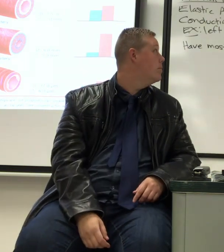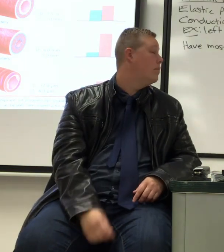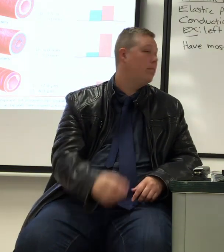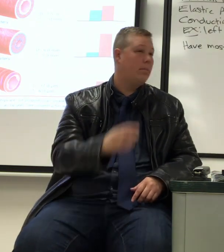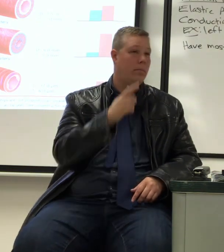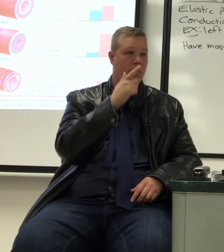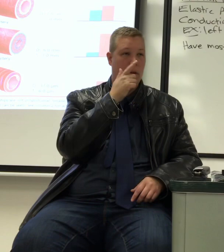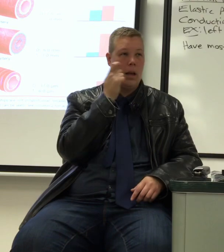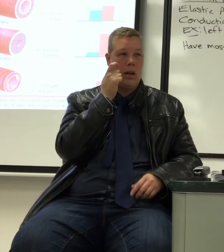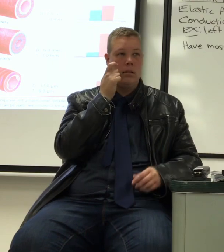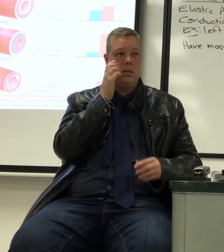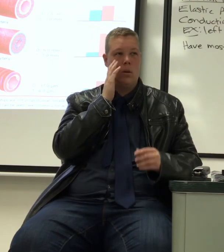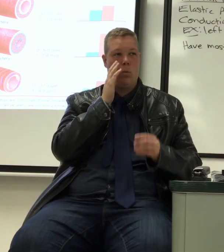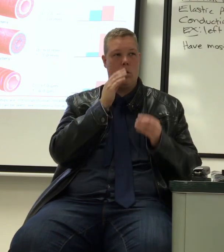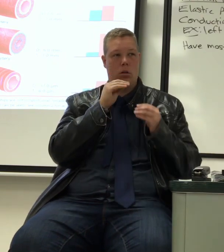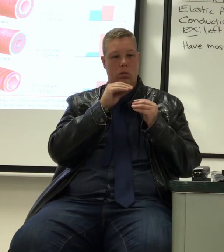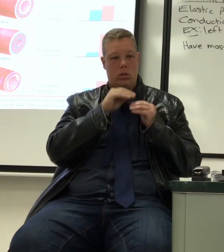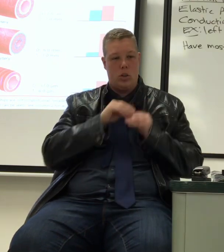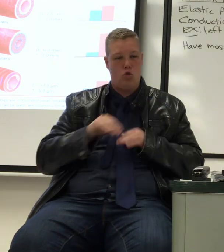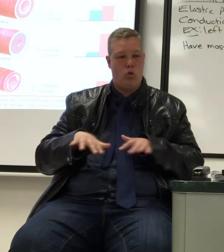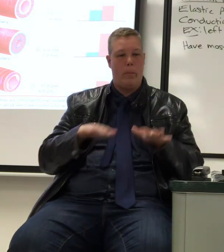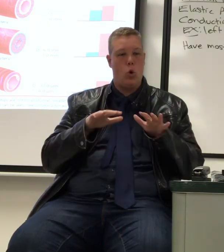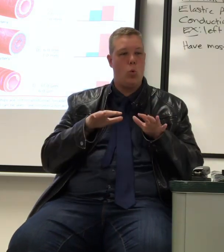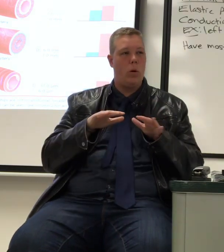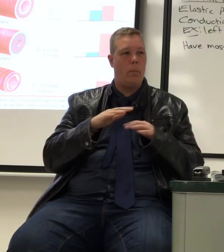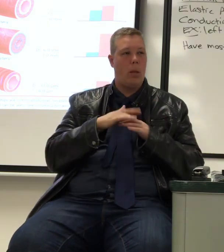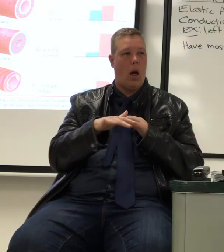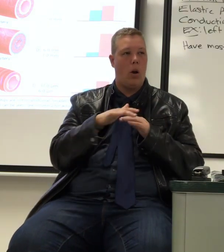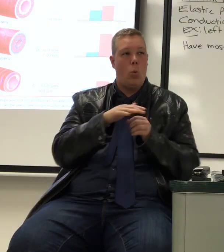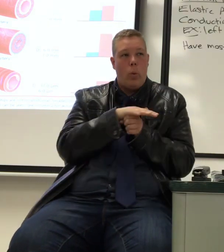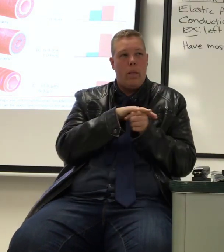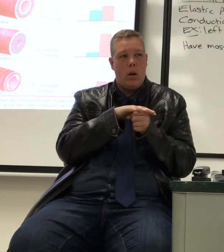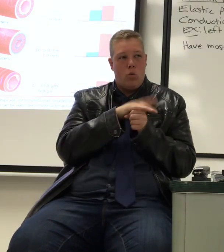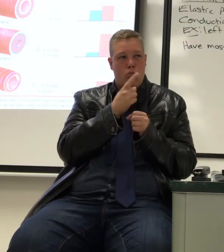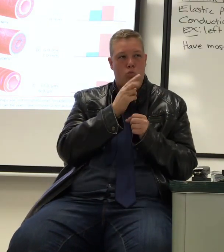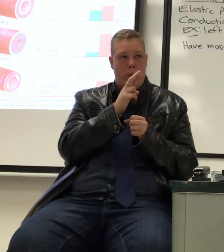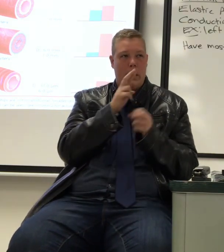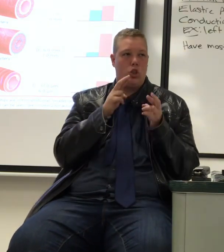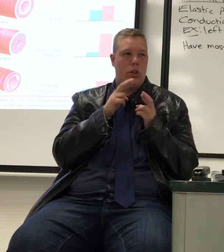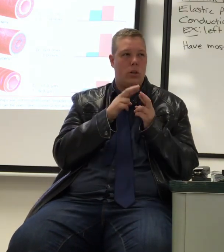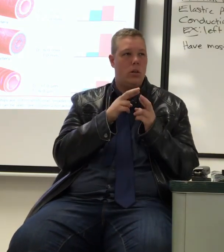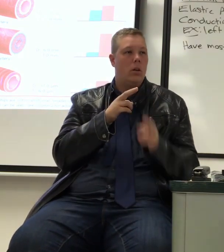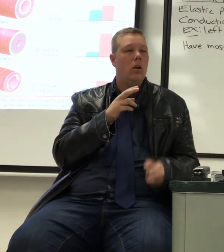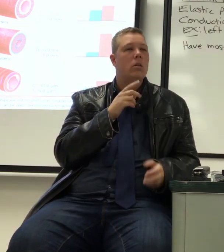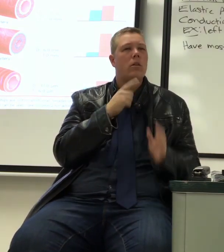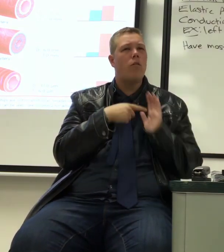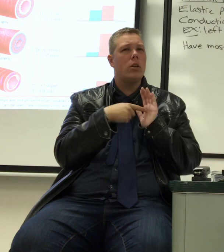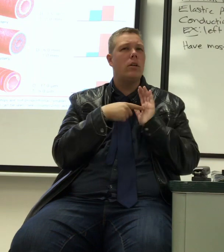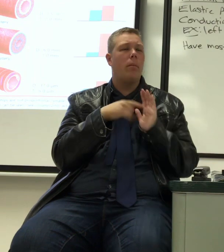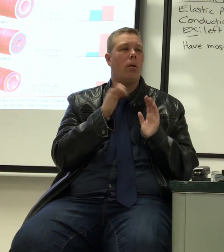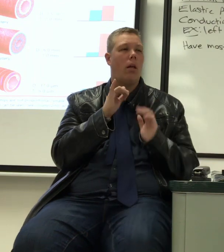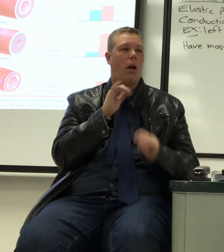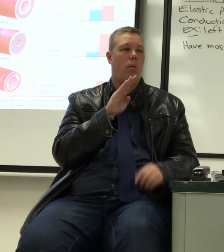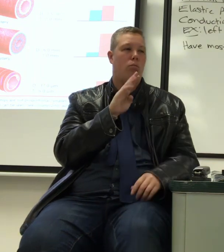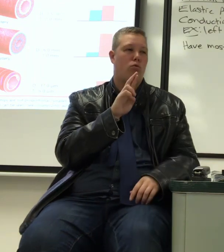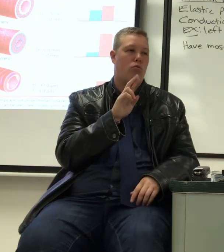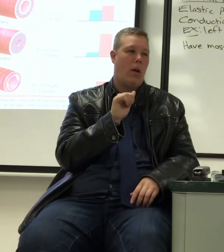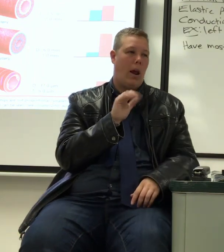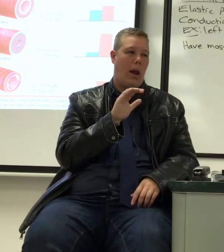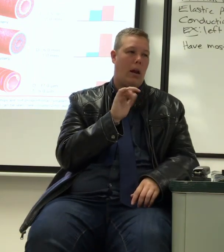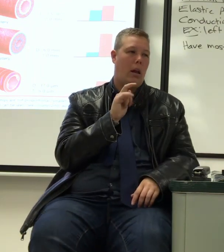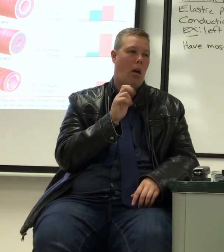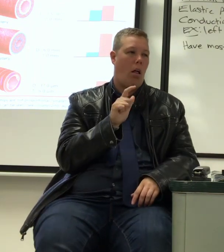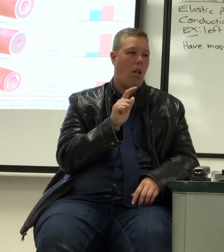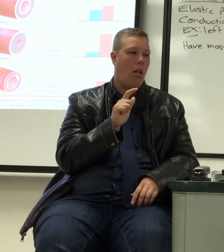Because they distribute blood within a region. For example, the brachial artery,